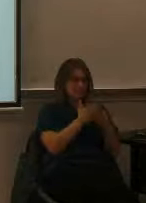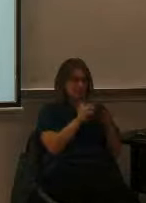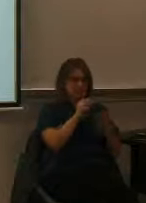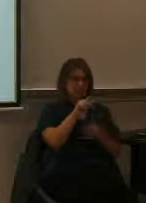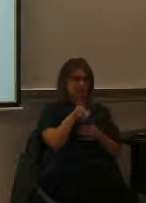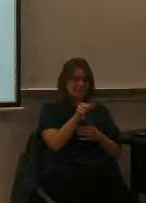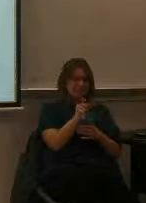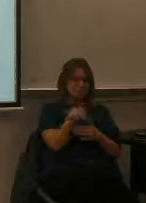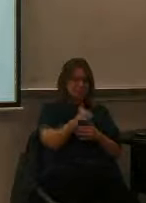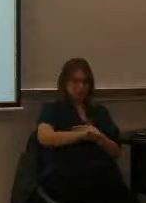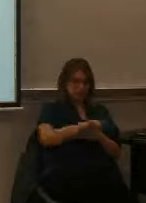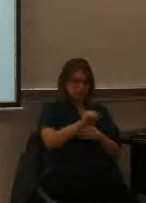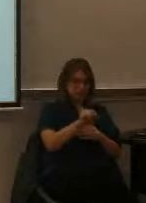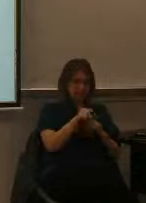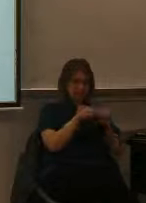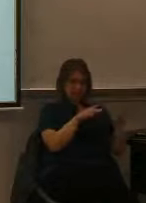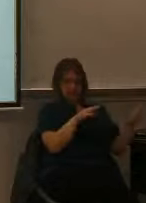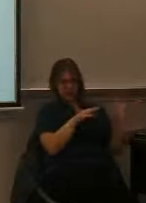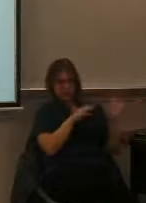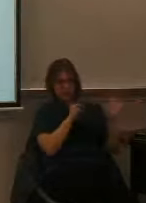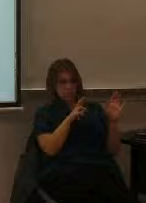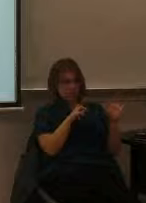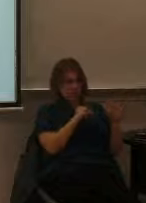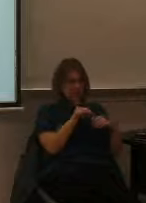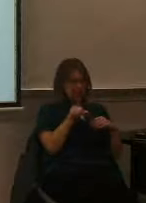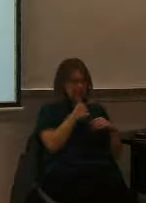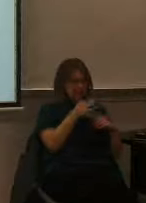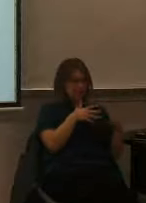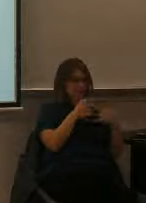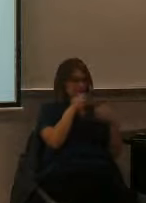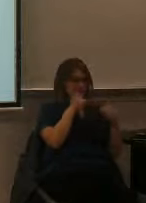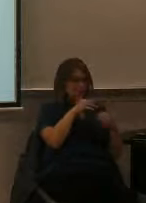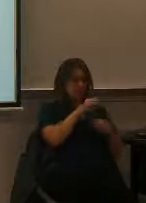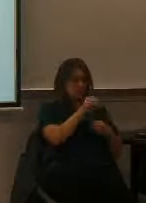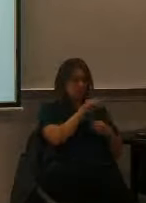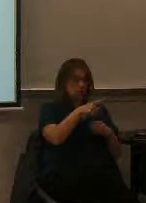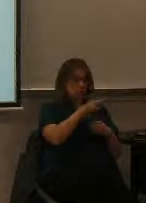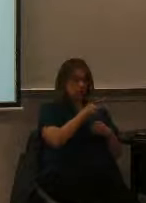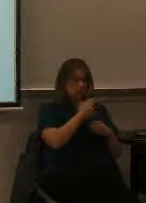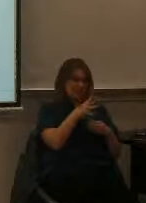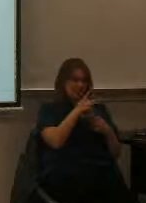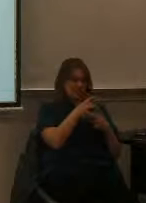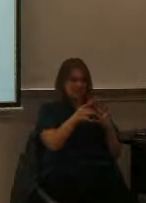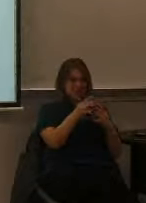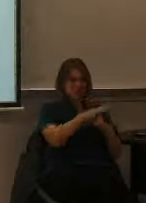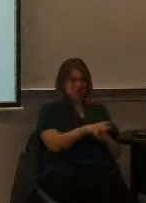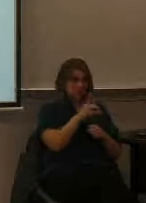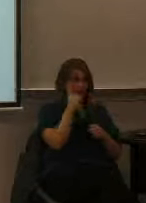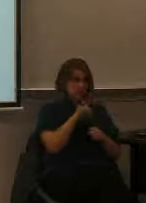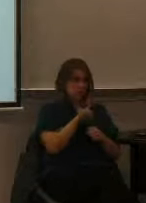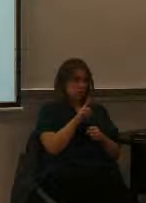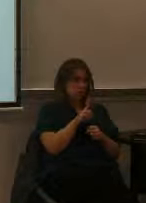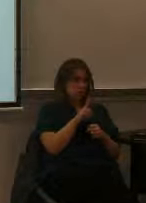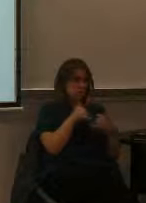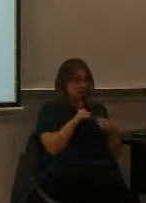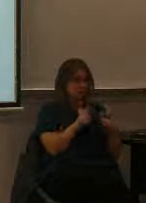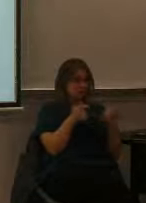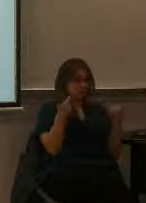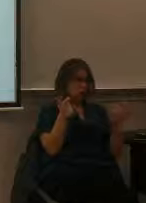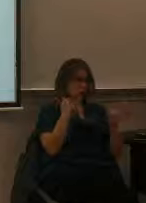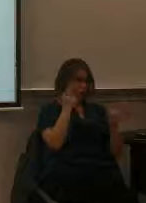rejects it and puts it out, right, or any other filter feeding zooplankton. So there's those sort of selective pressures for being large. Now, if